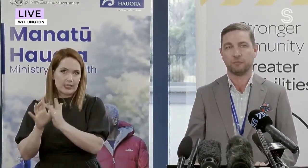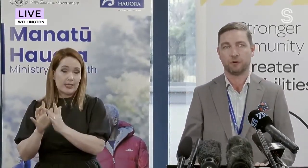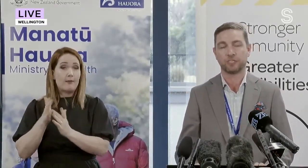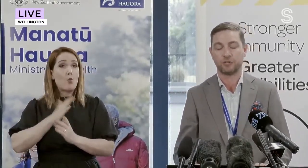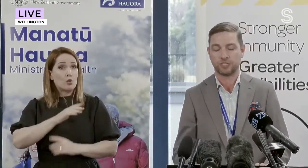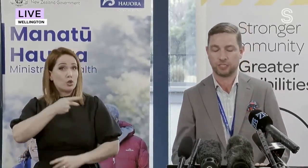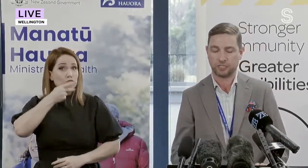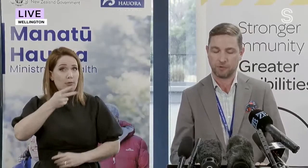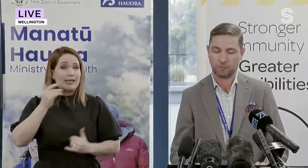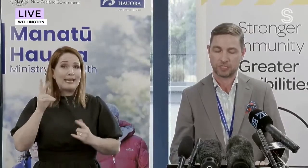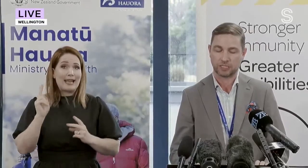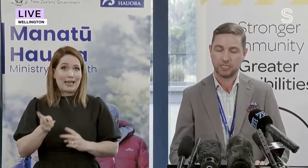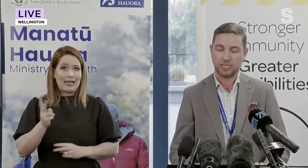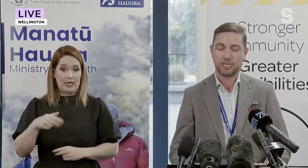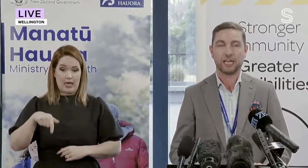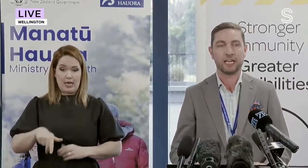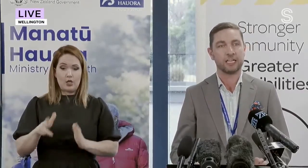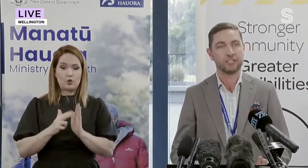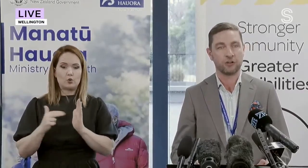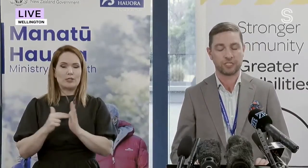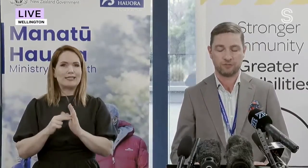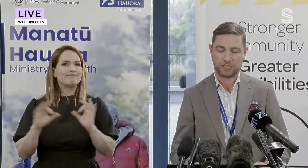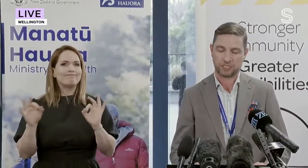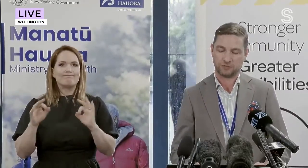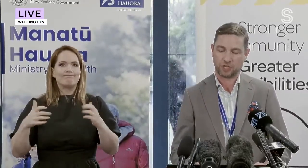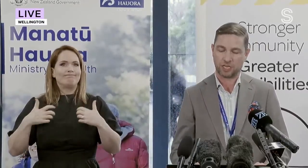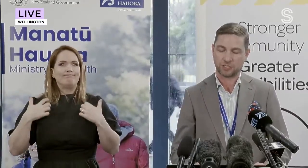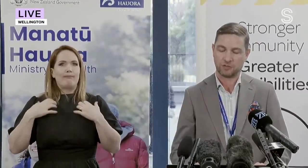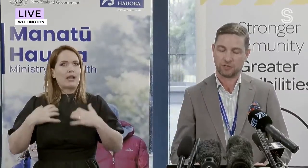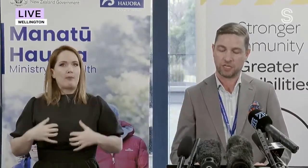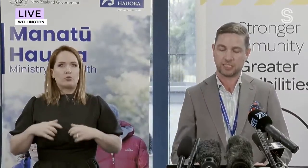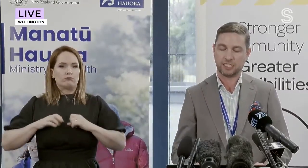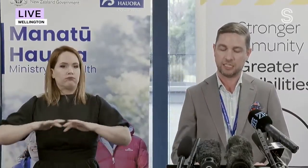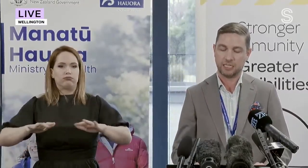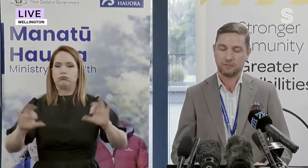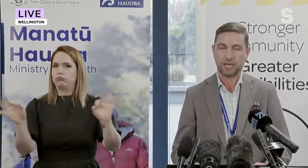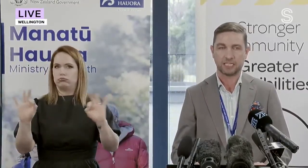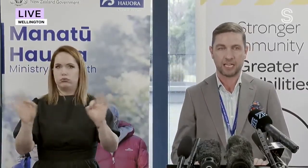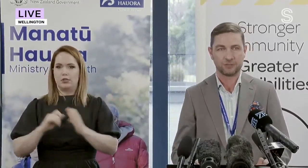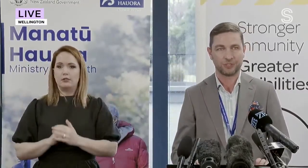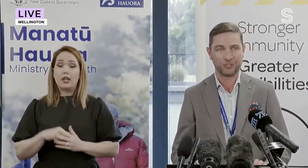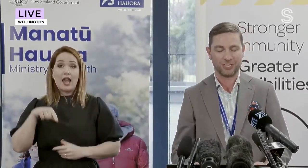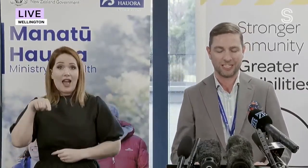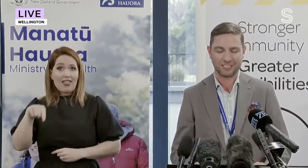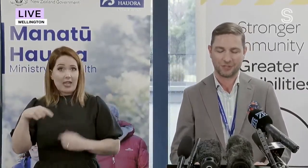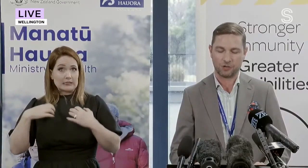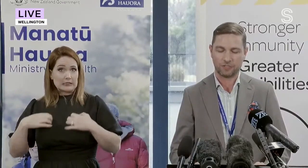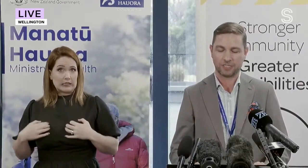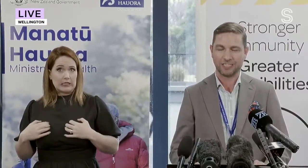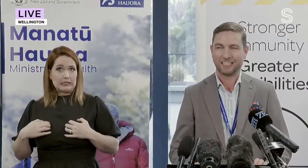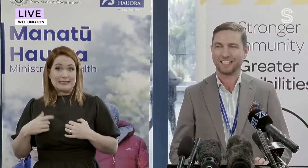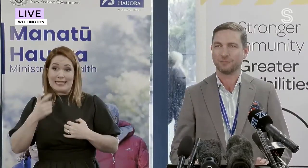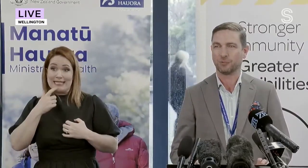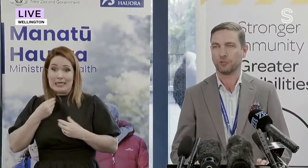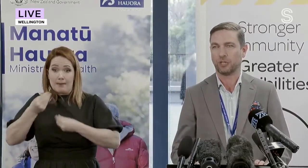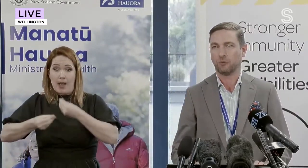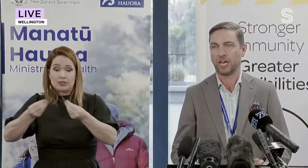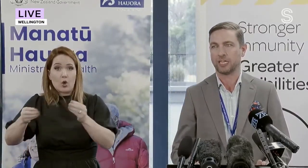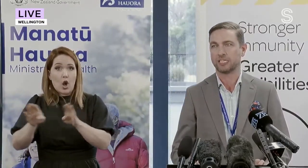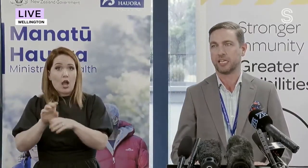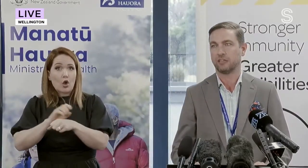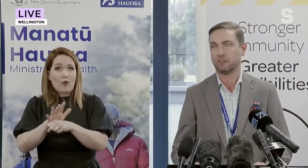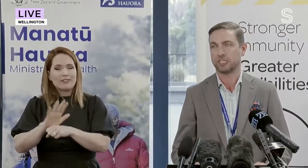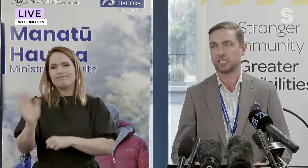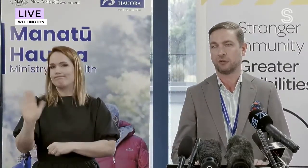of monkeypox in New Zealand at the moment. It is not as infectious as COVID-19, but as with the early days of COVID, it's important that